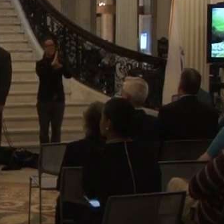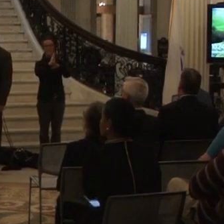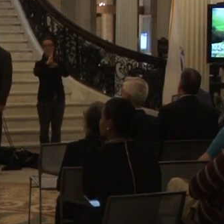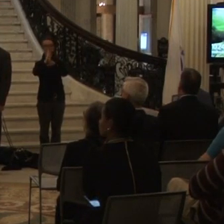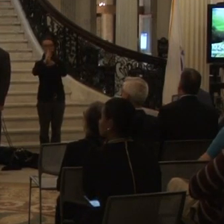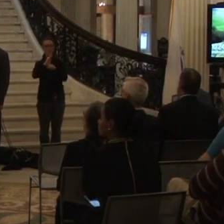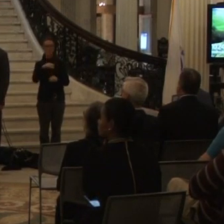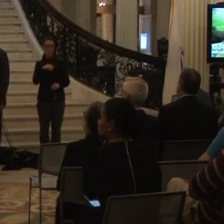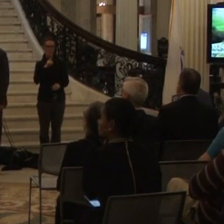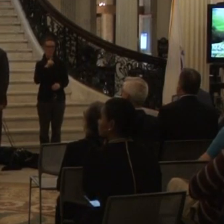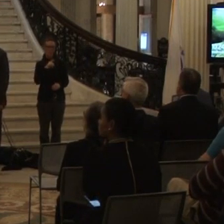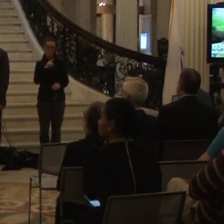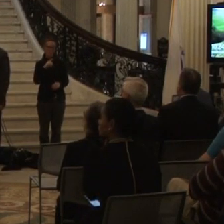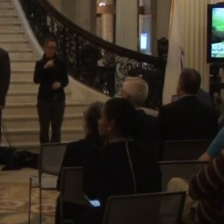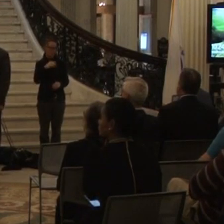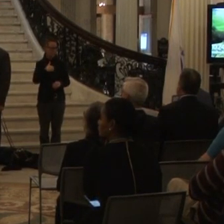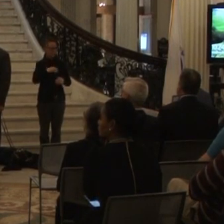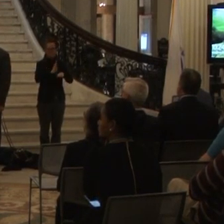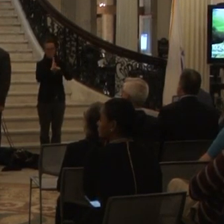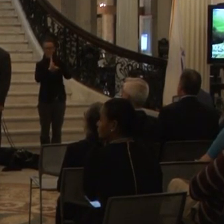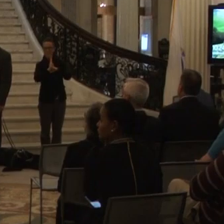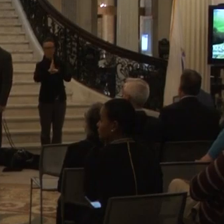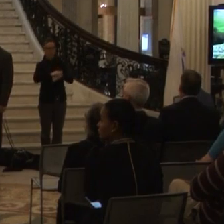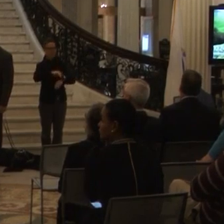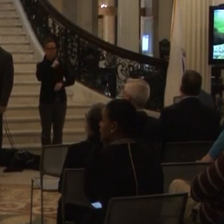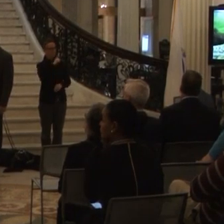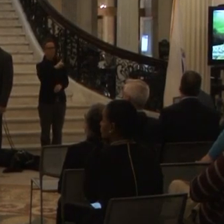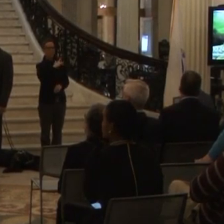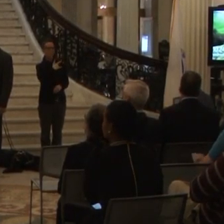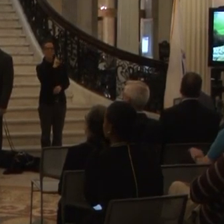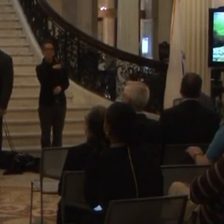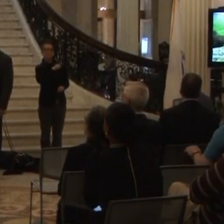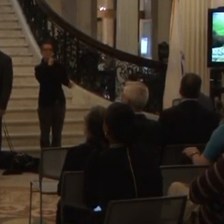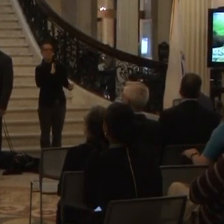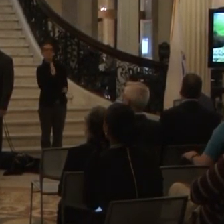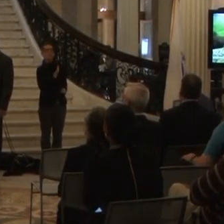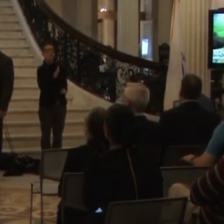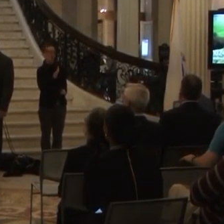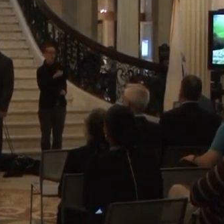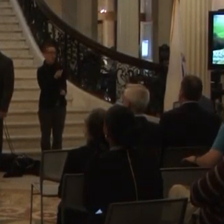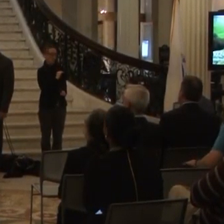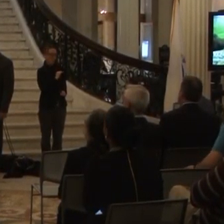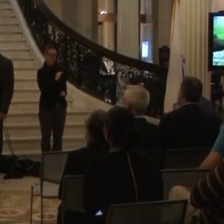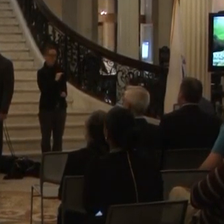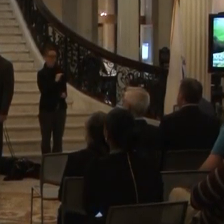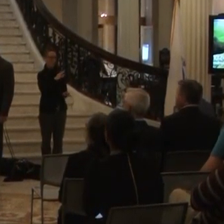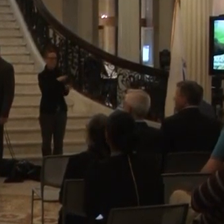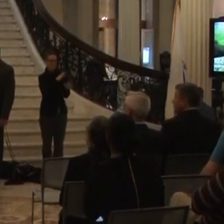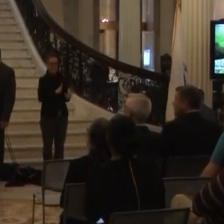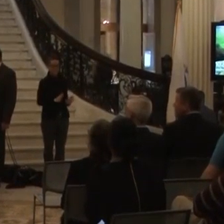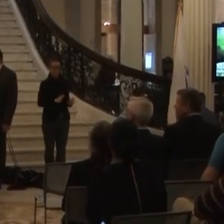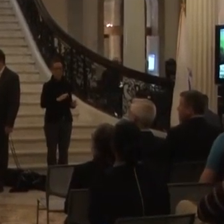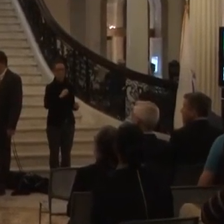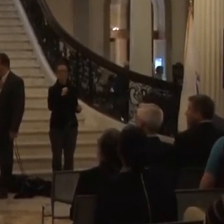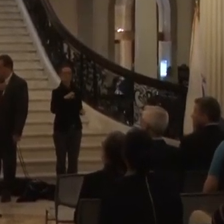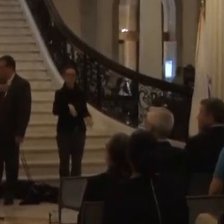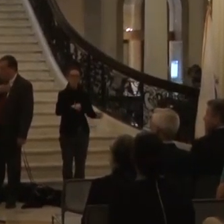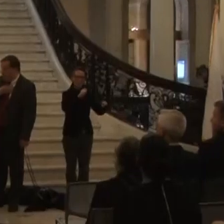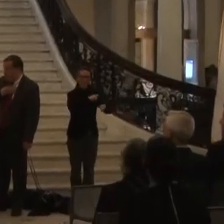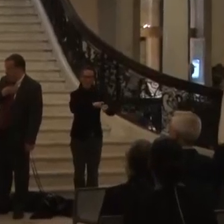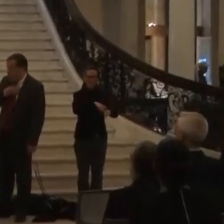only like to, we only have the time to respond to our own constituents. So I really recommend that you take this time